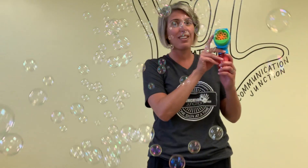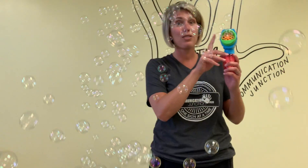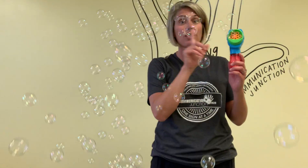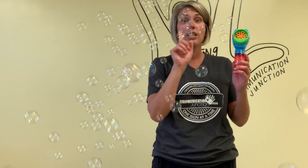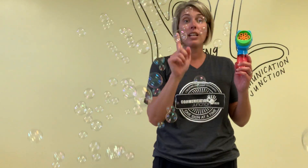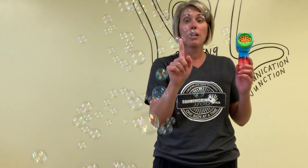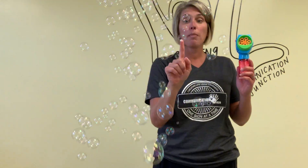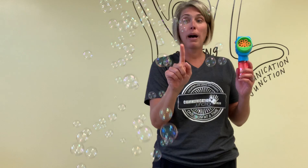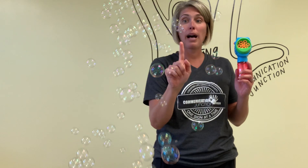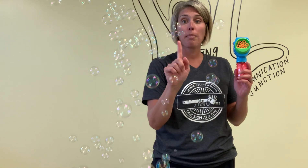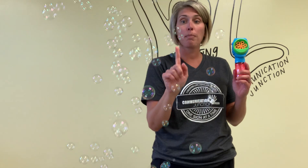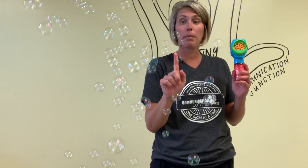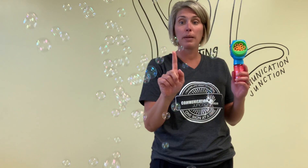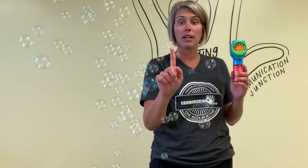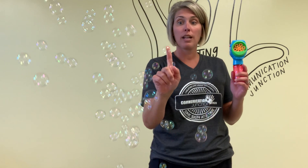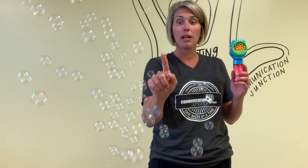around. Pop,